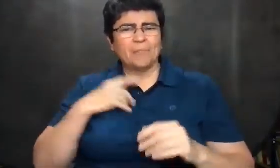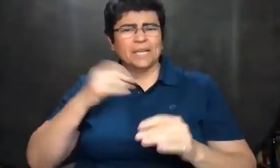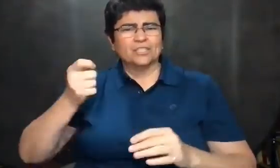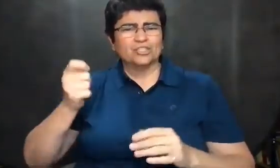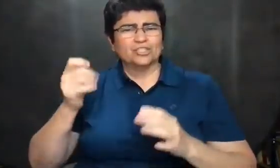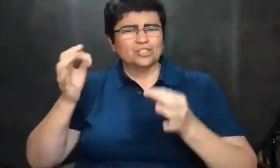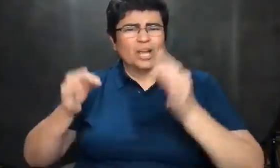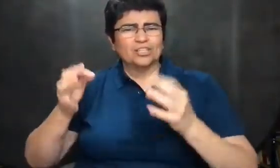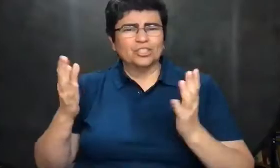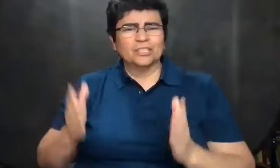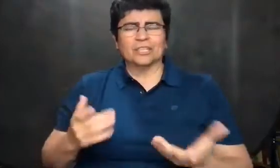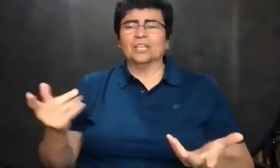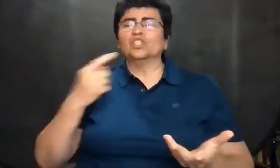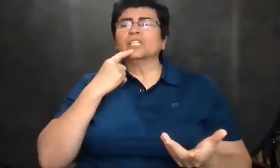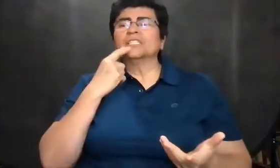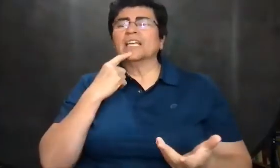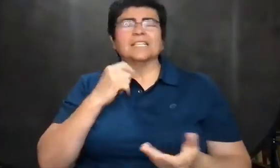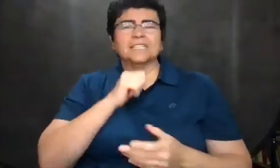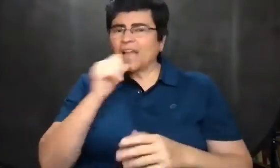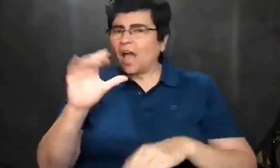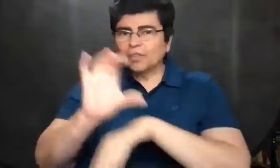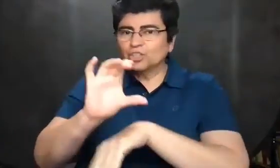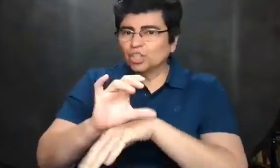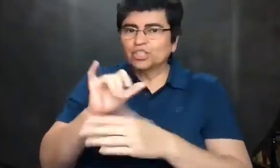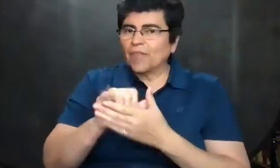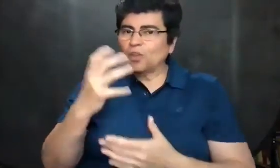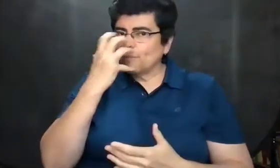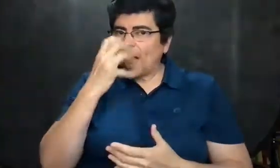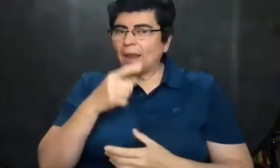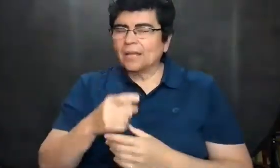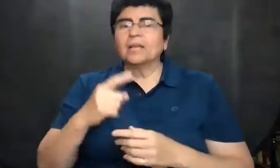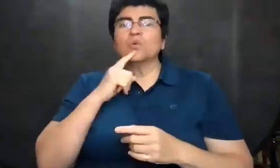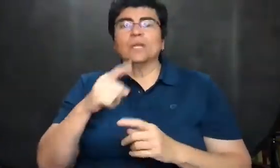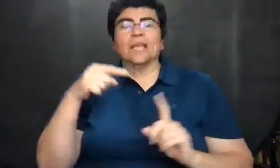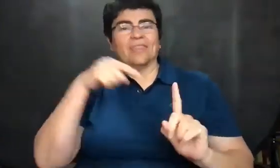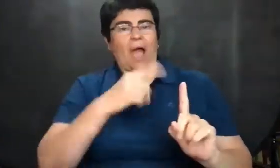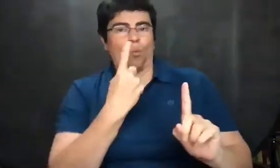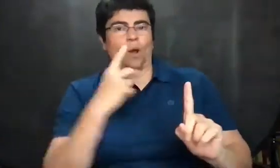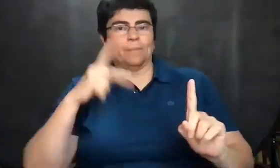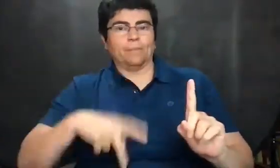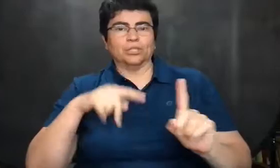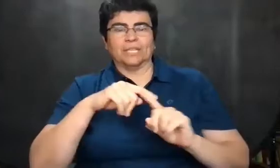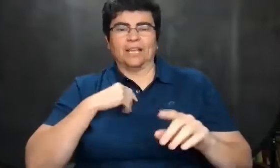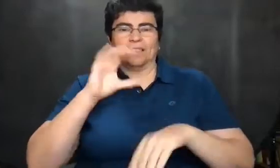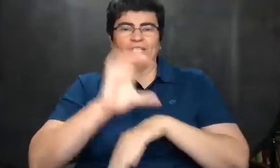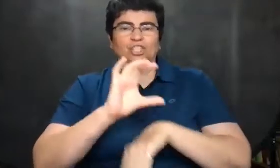said, it's not the church that you're mad at. She said, it's the one person in the church that dared to say something to